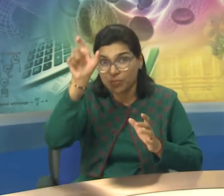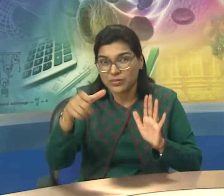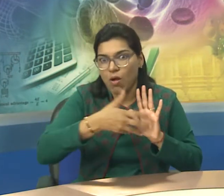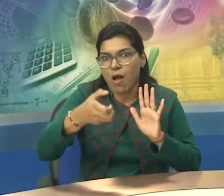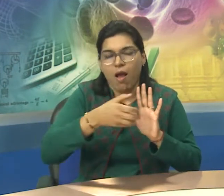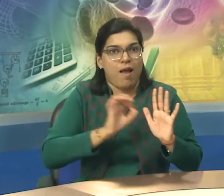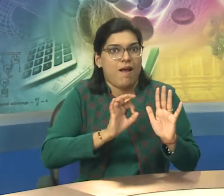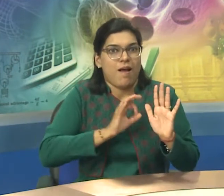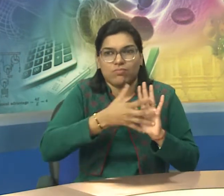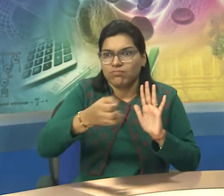improvements,